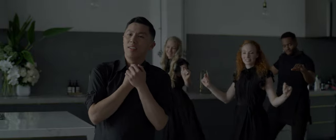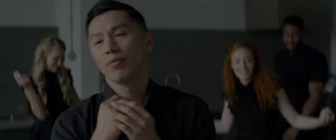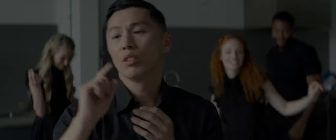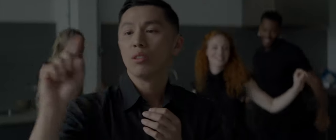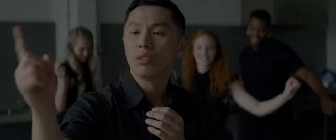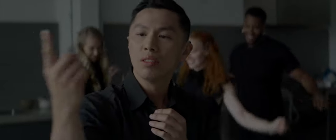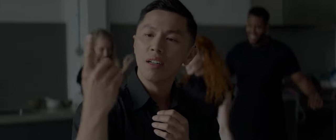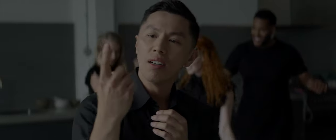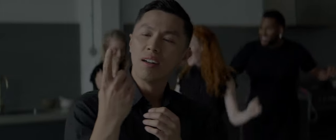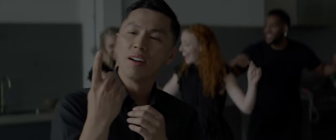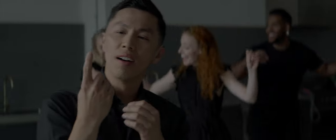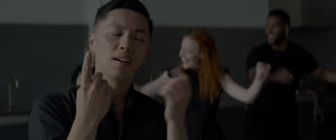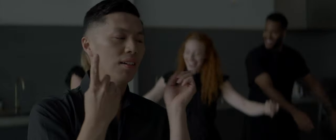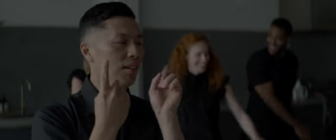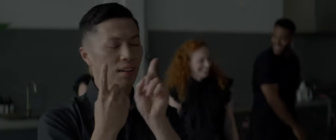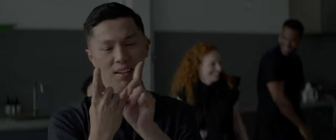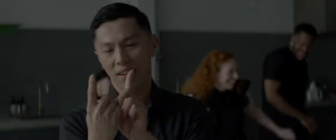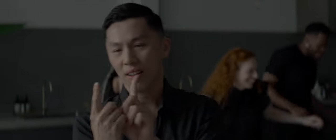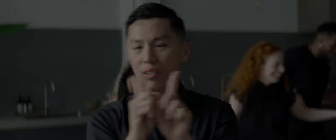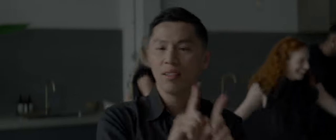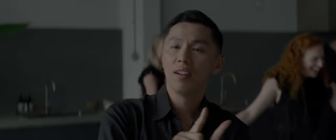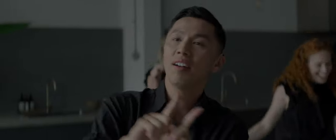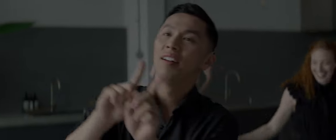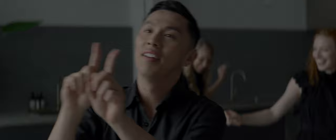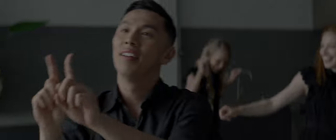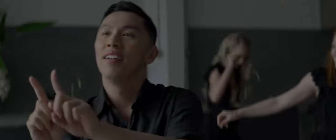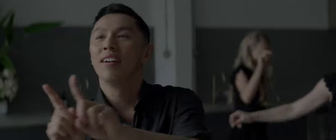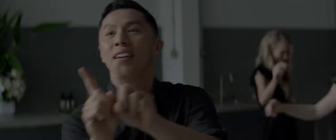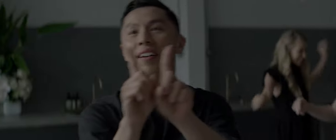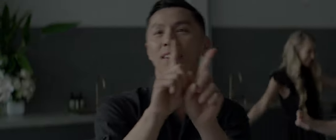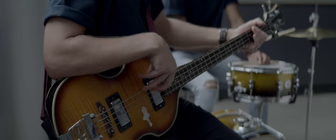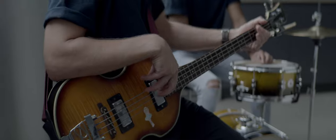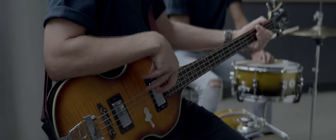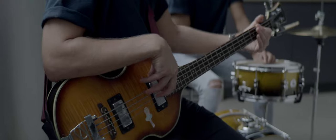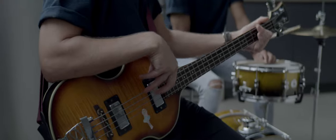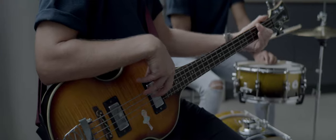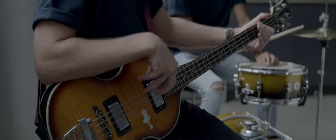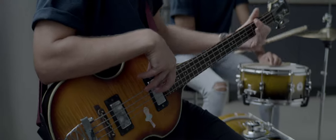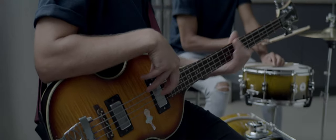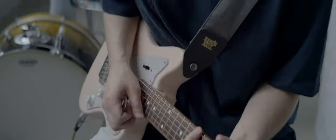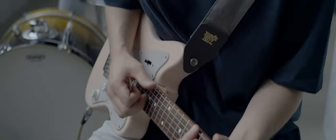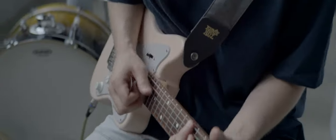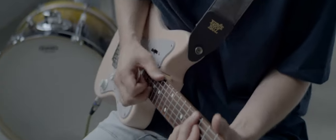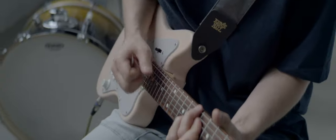When are you down? I'll make sure I'm in time.